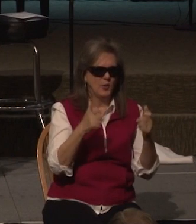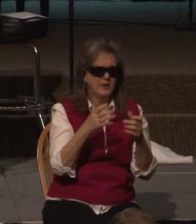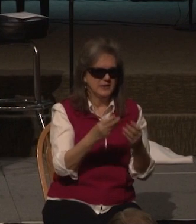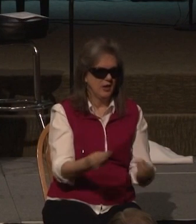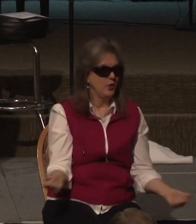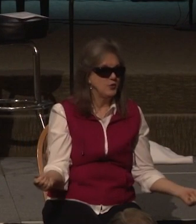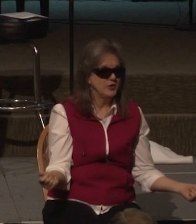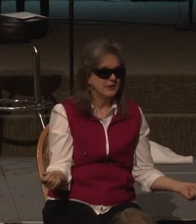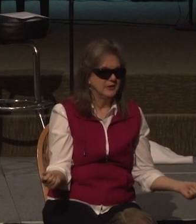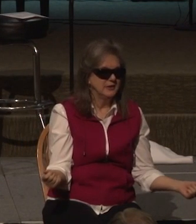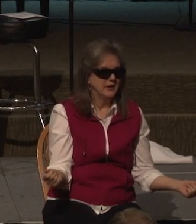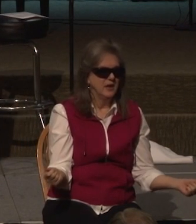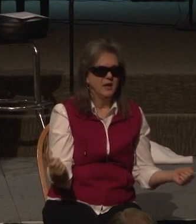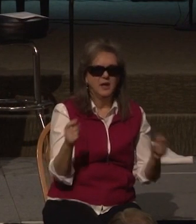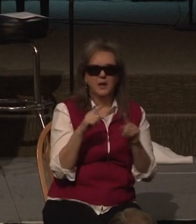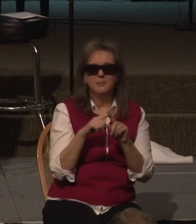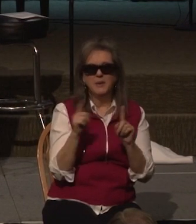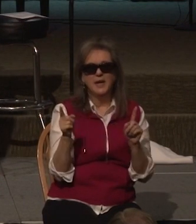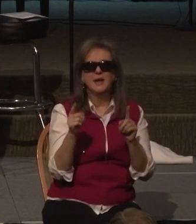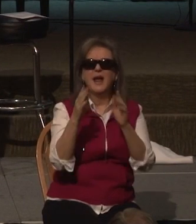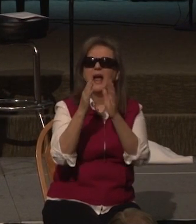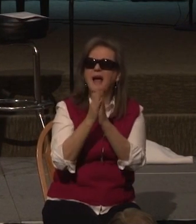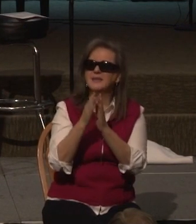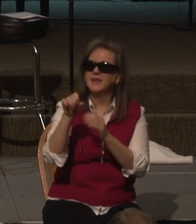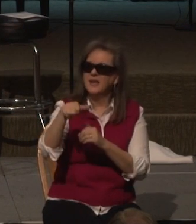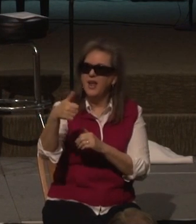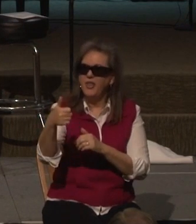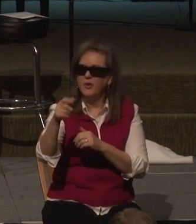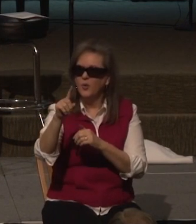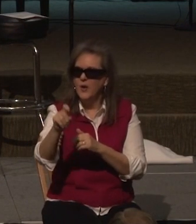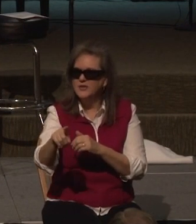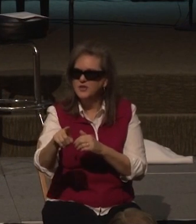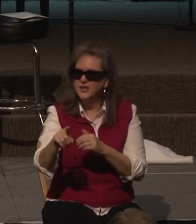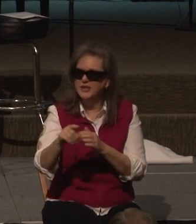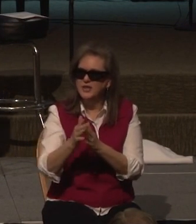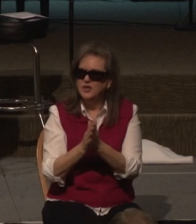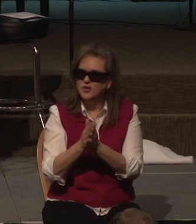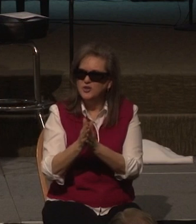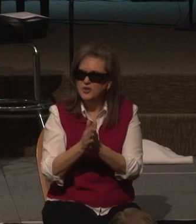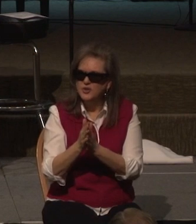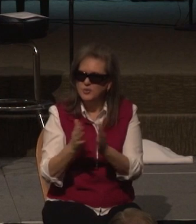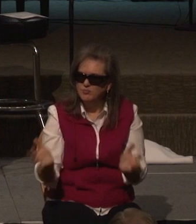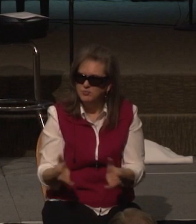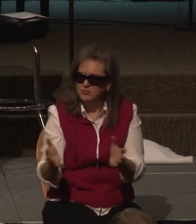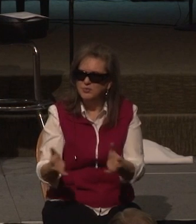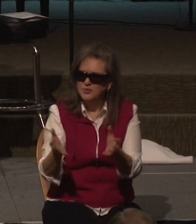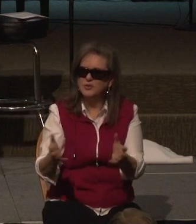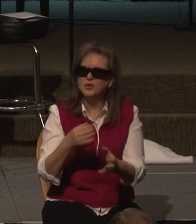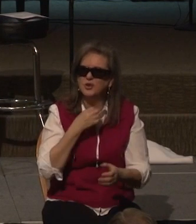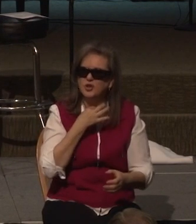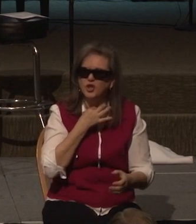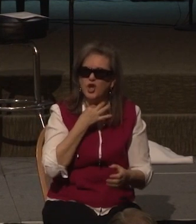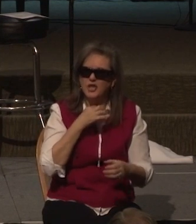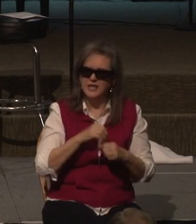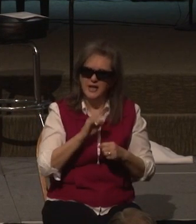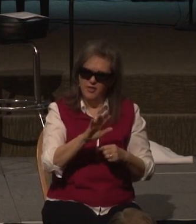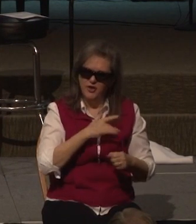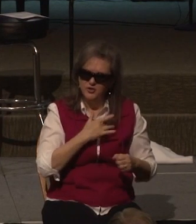solution, to ask a question, to stir curiosity in their soul.